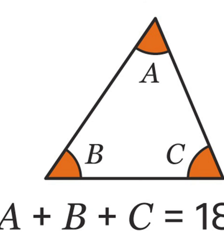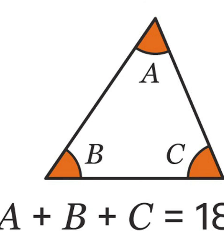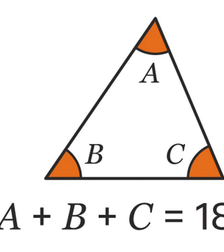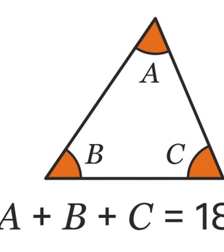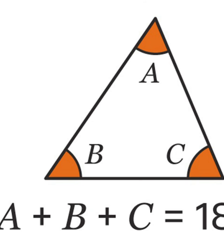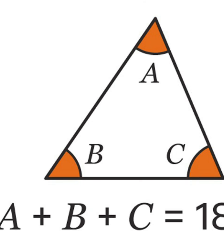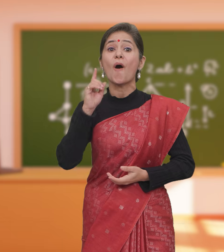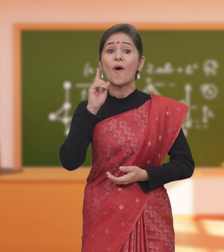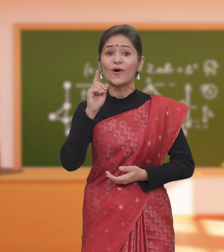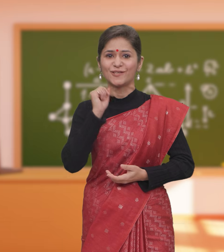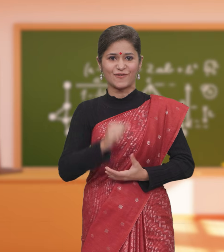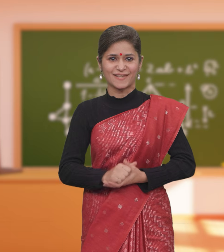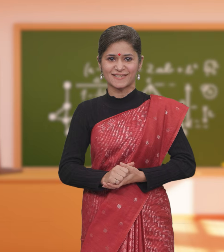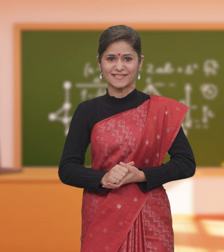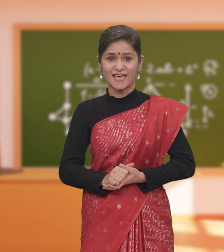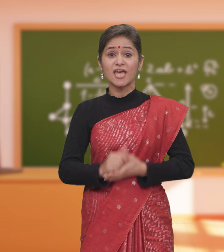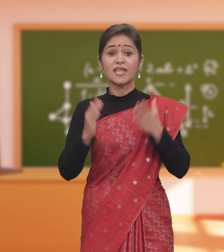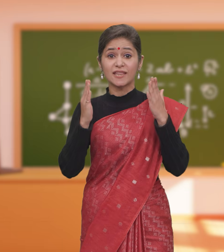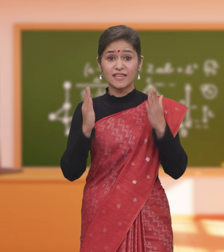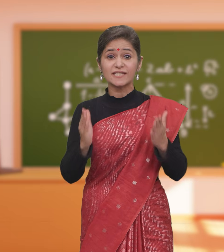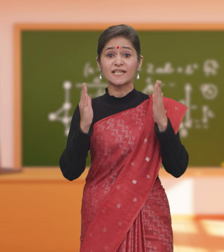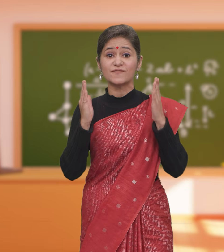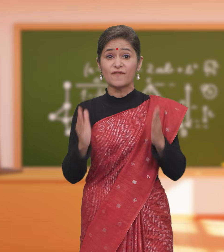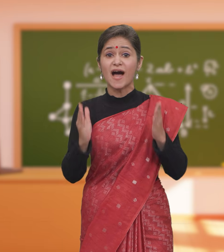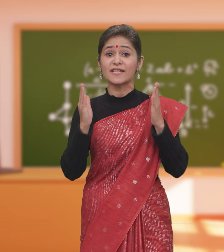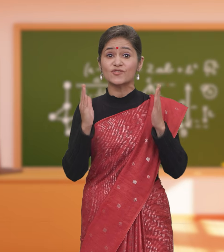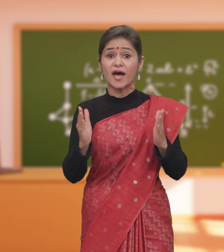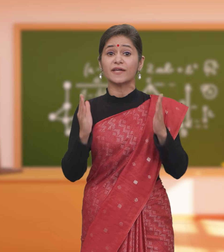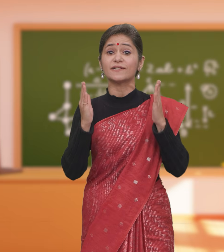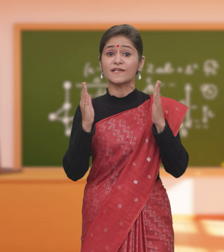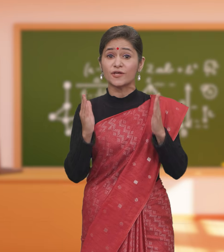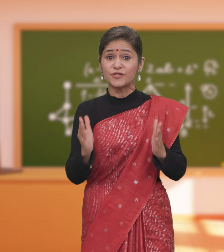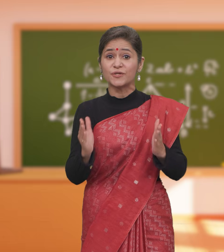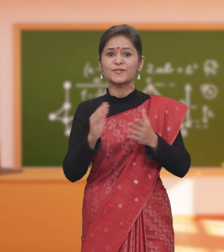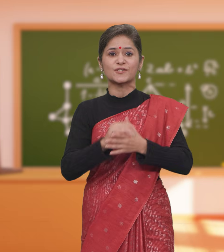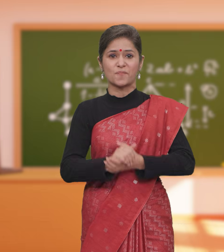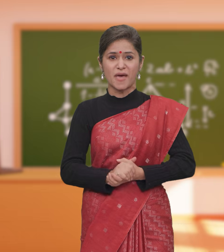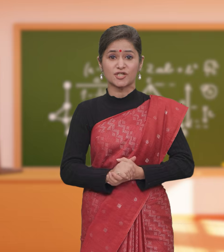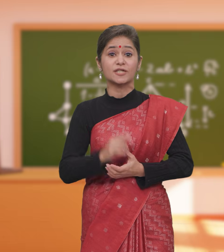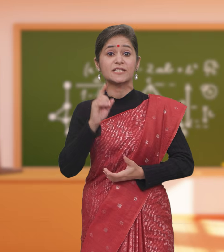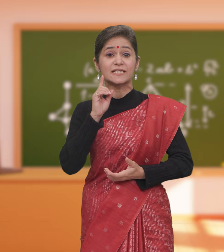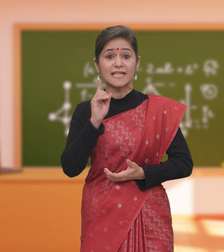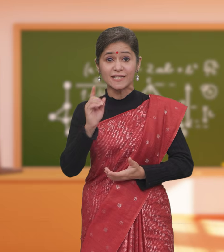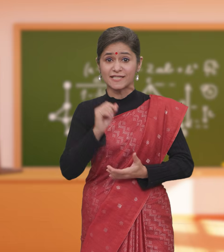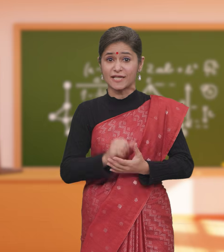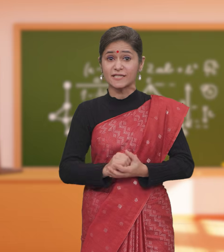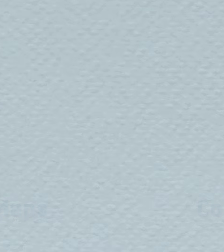degrees. Always. This is why triangles are used to measure distances